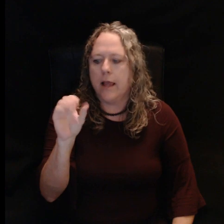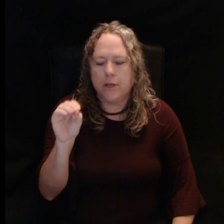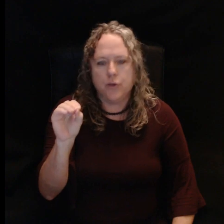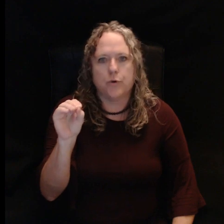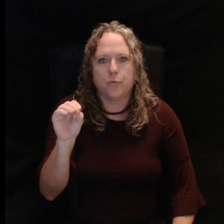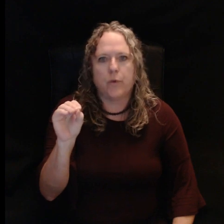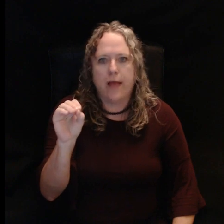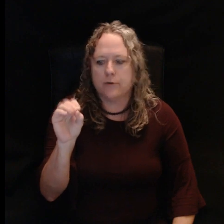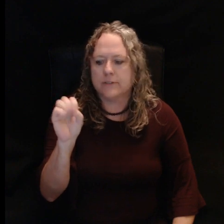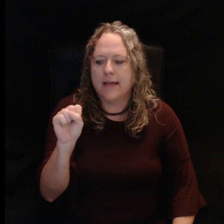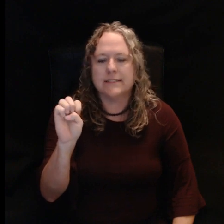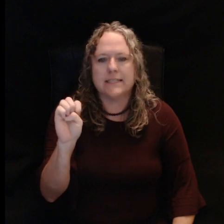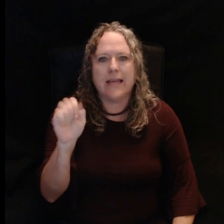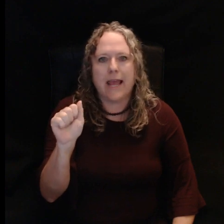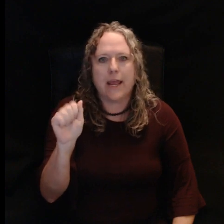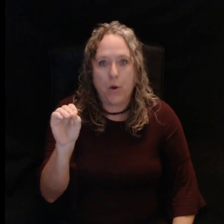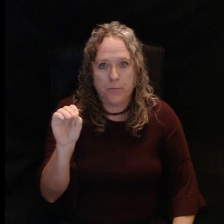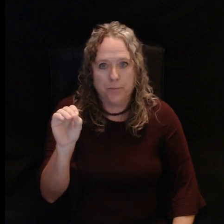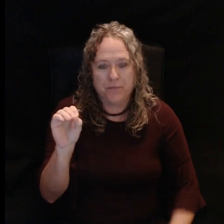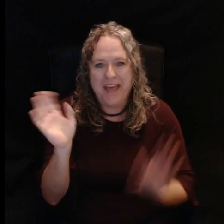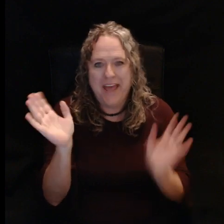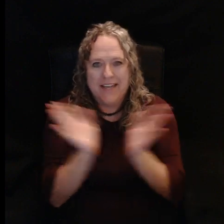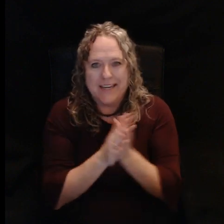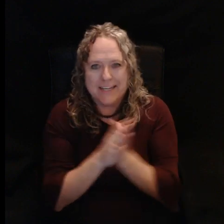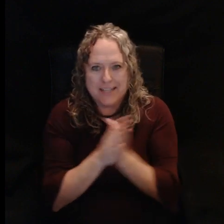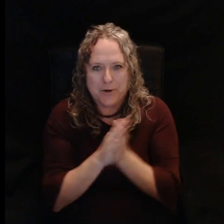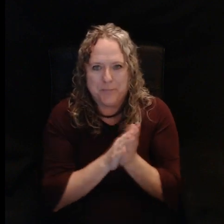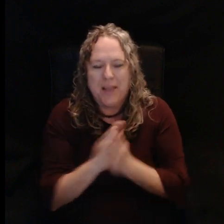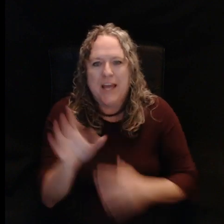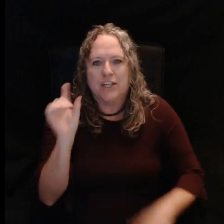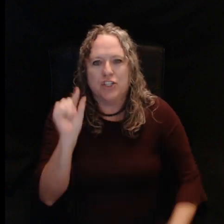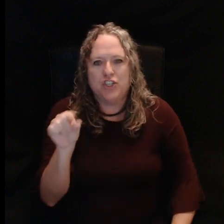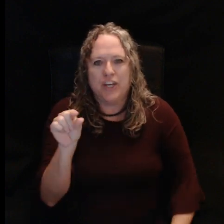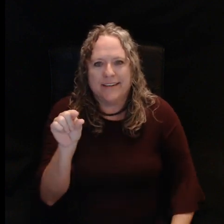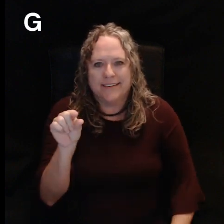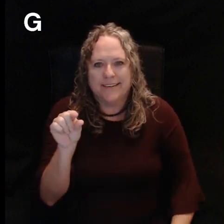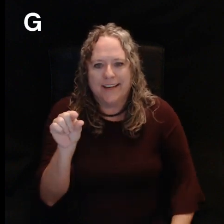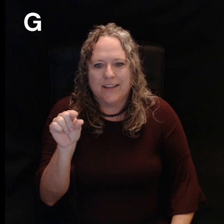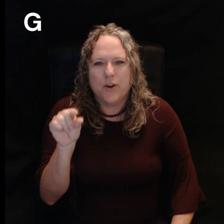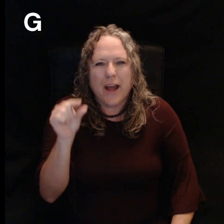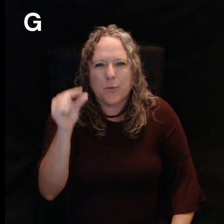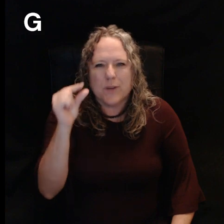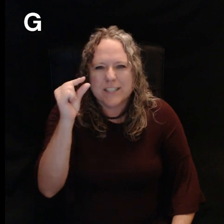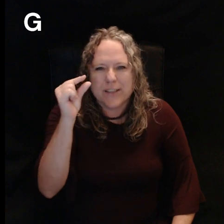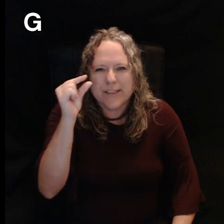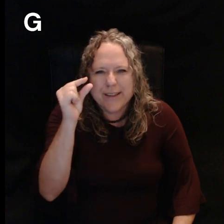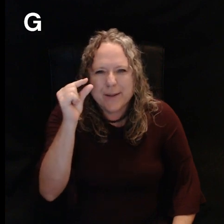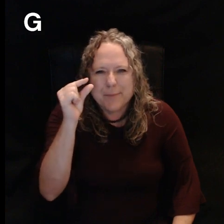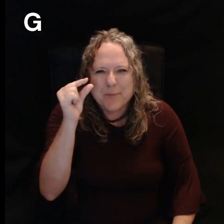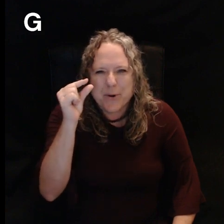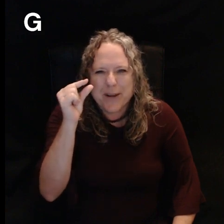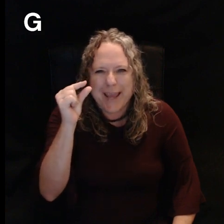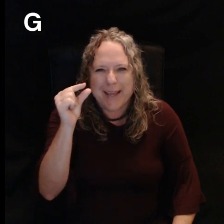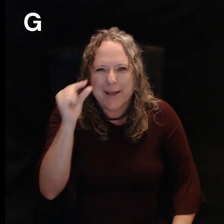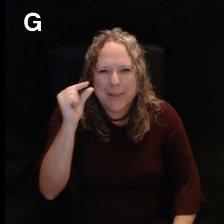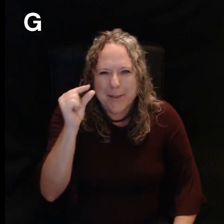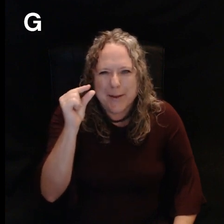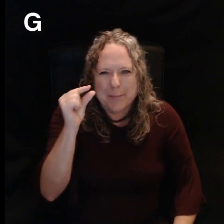in your wheelhouse. SEAO. Next letter, G. You know how you want just a little bit more cake, a little bit